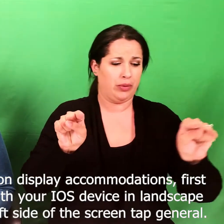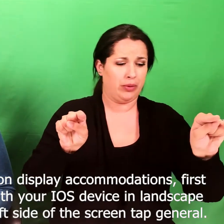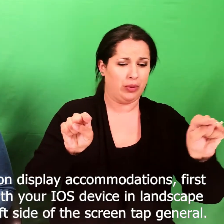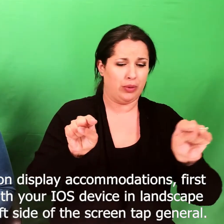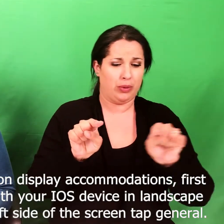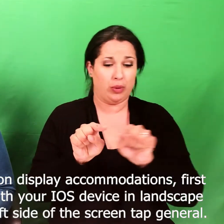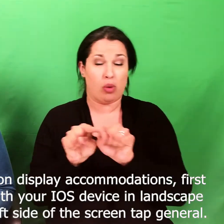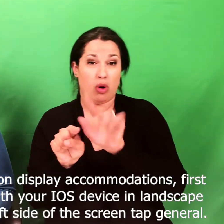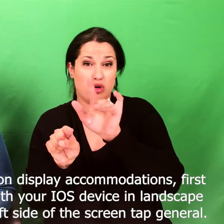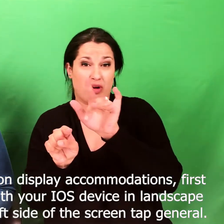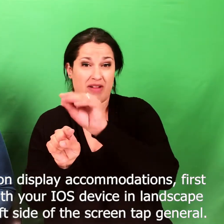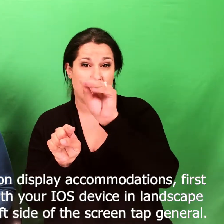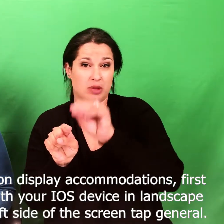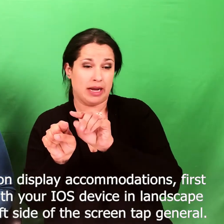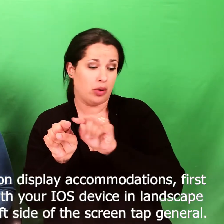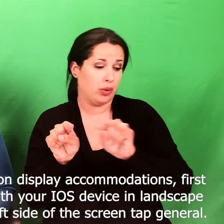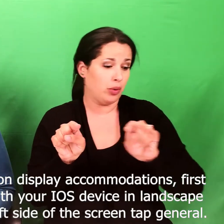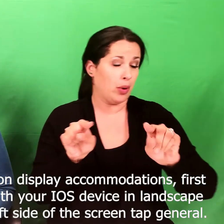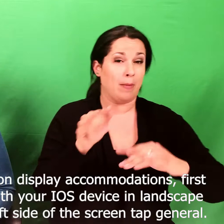100%.